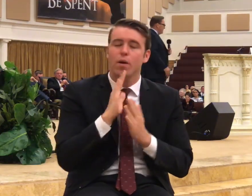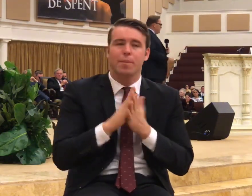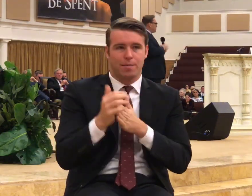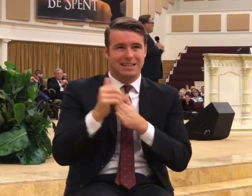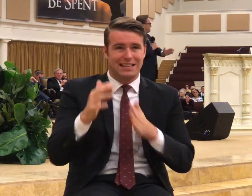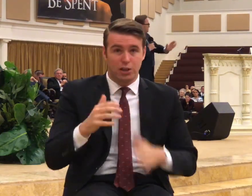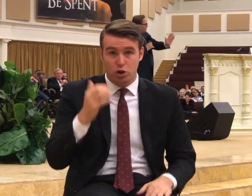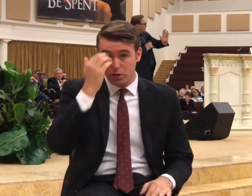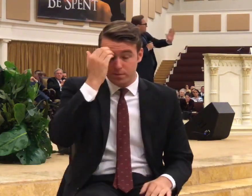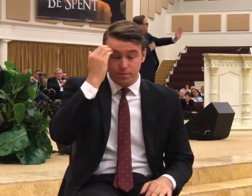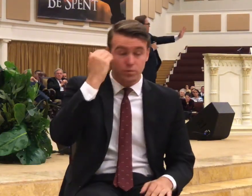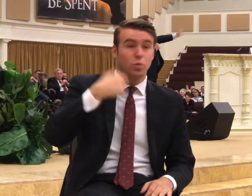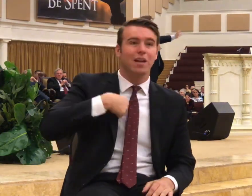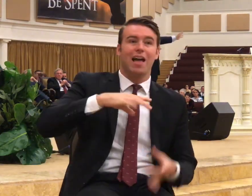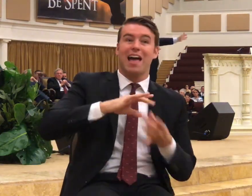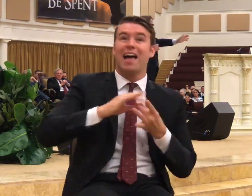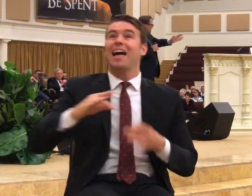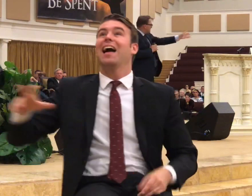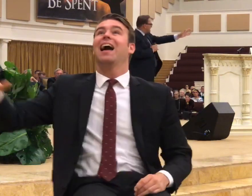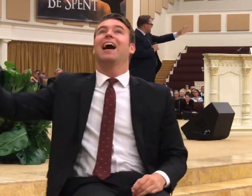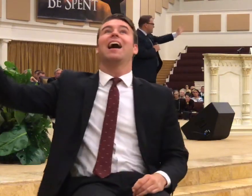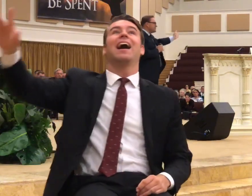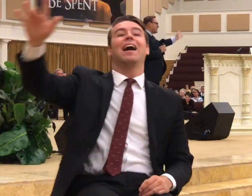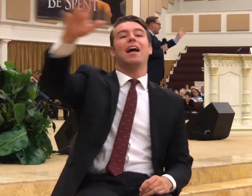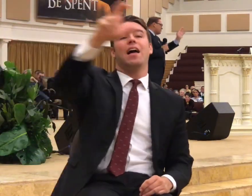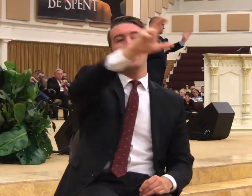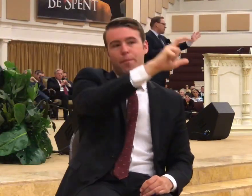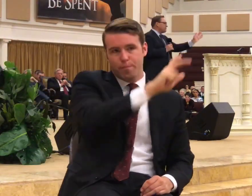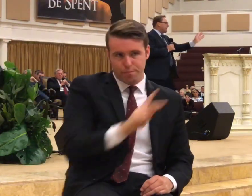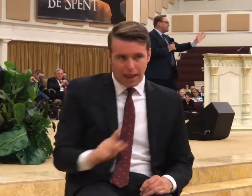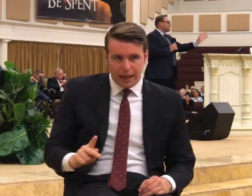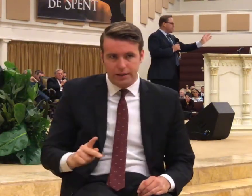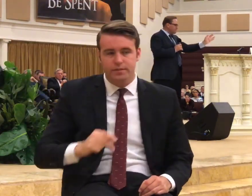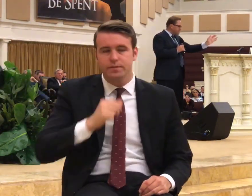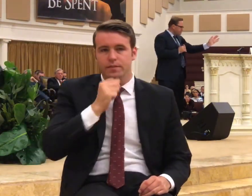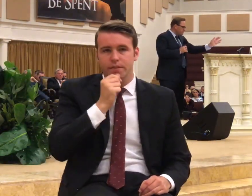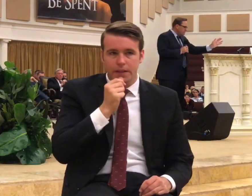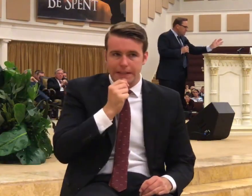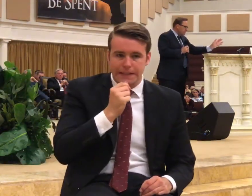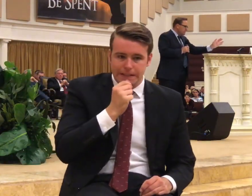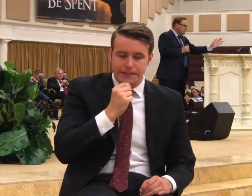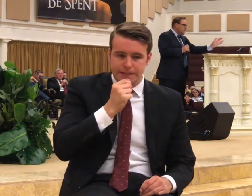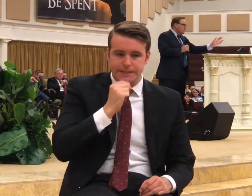this returning base now. There's base and then there's fire. We're going to turn base.